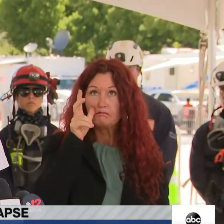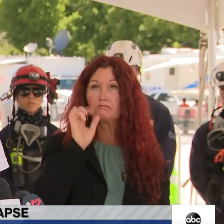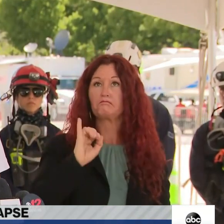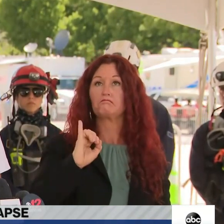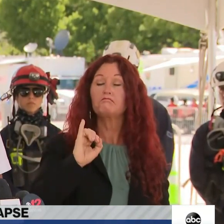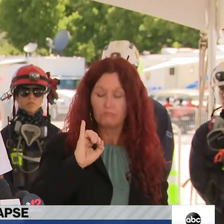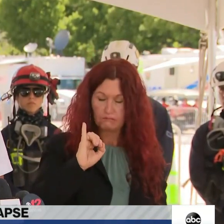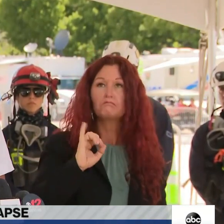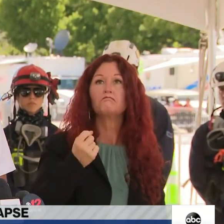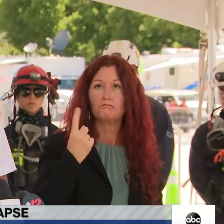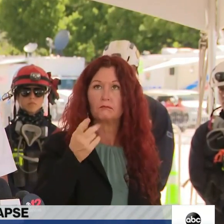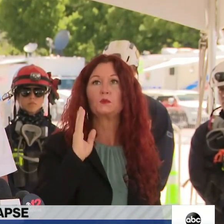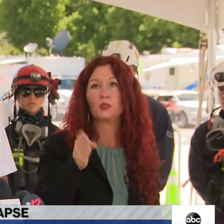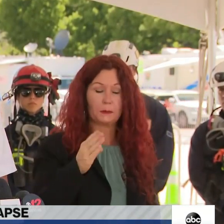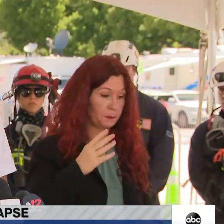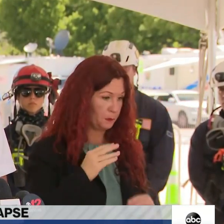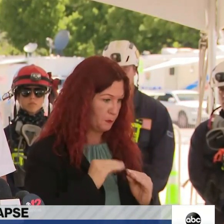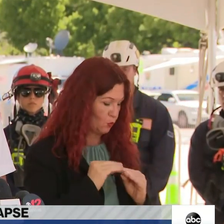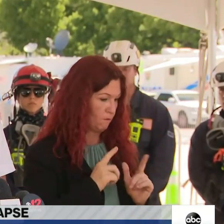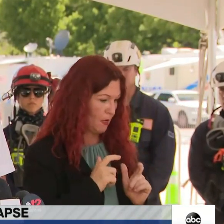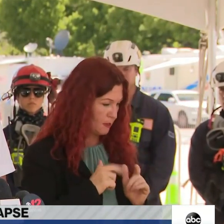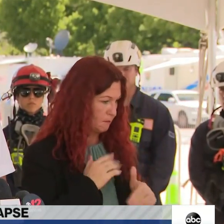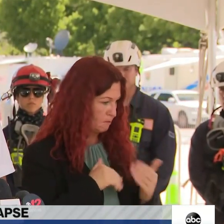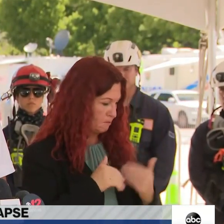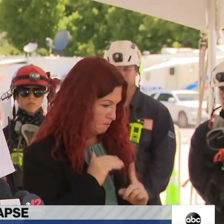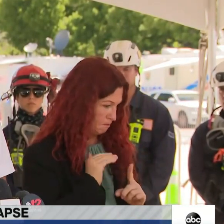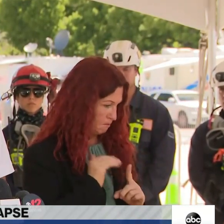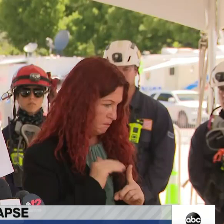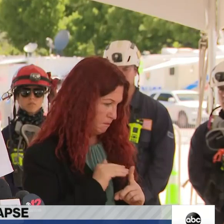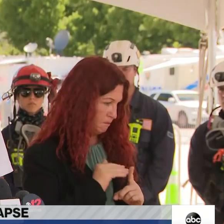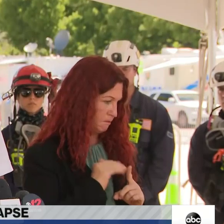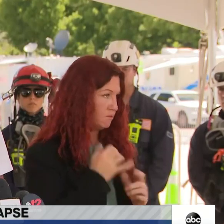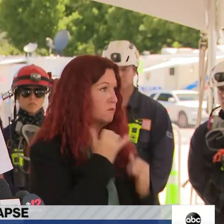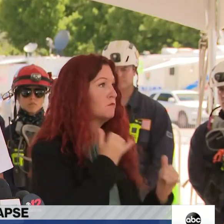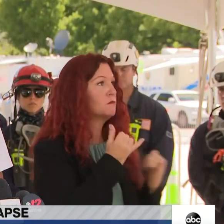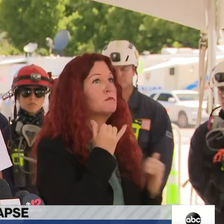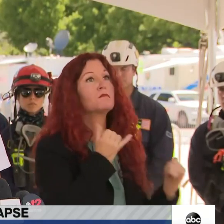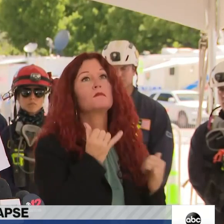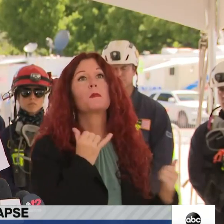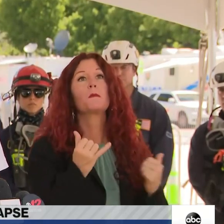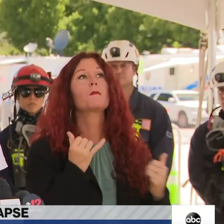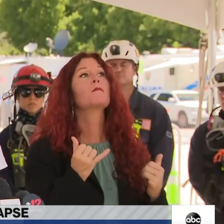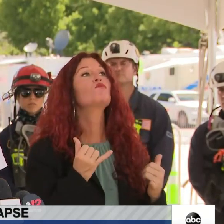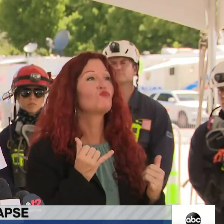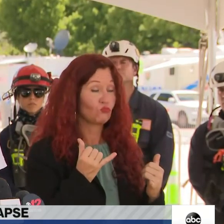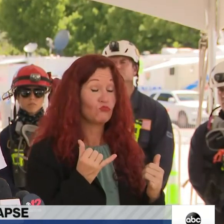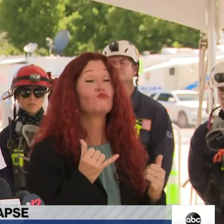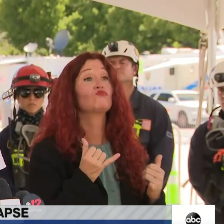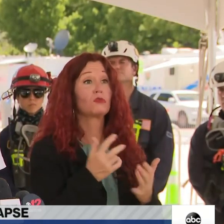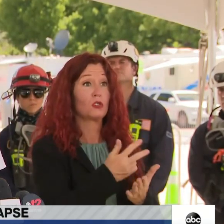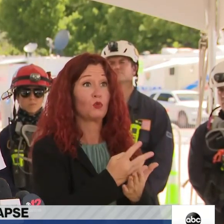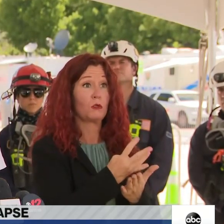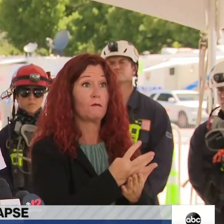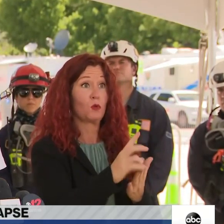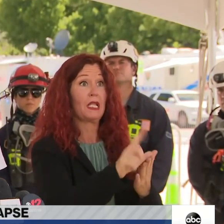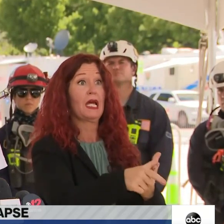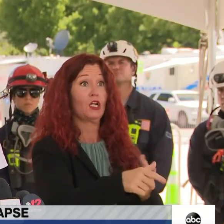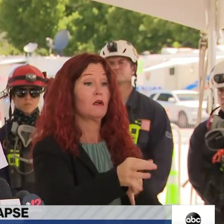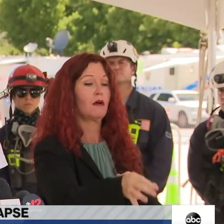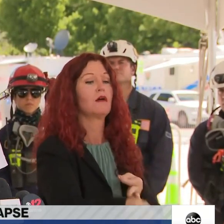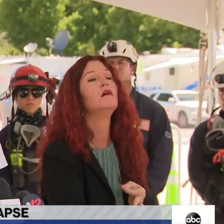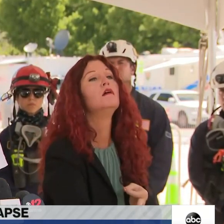and instead of waiting weeks and allowing the bureaucracy to crawl, has made a very dramatic